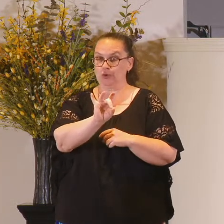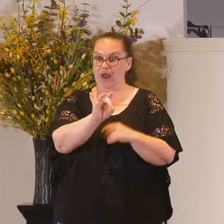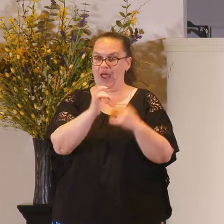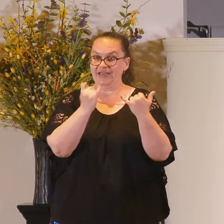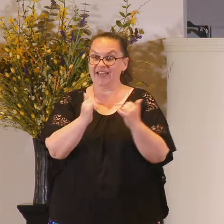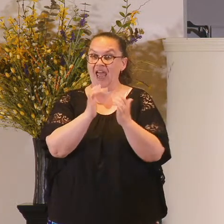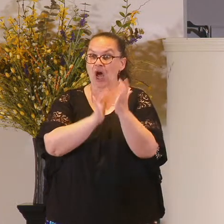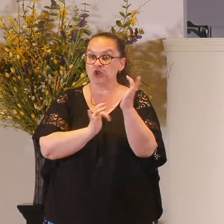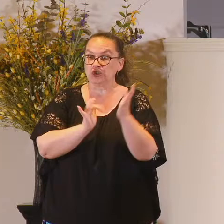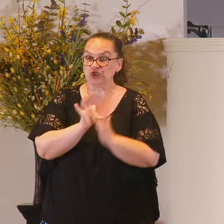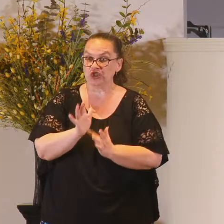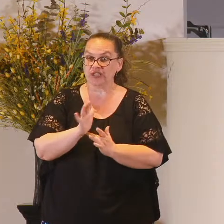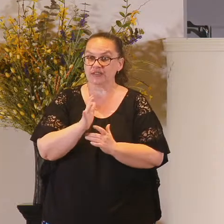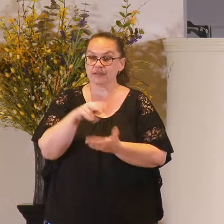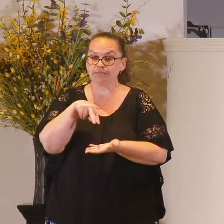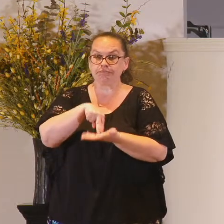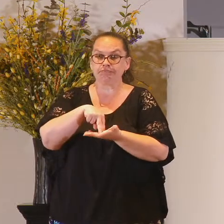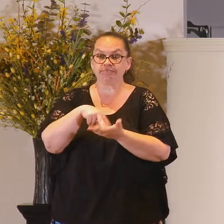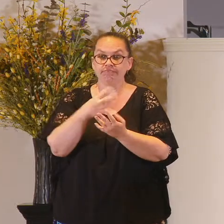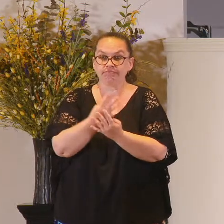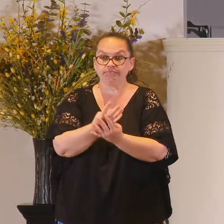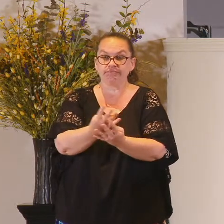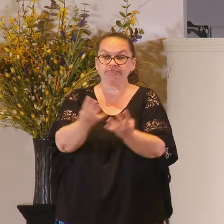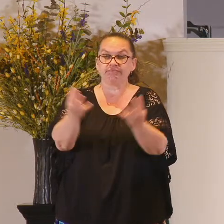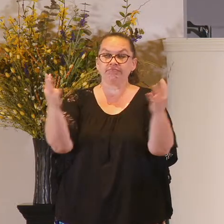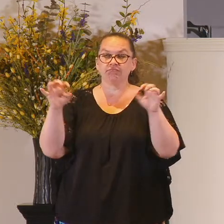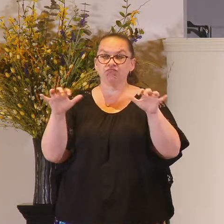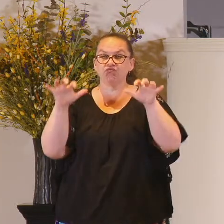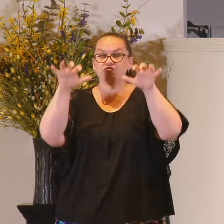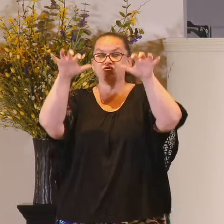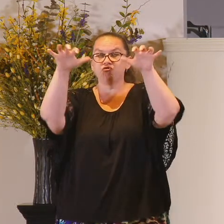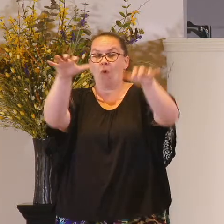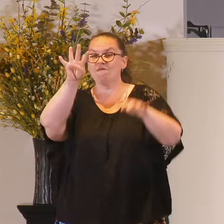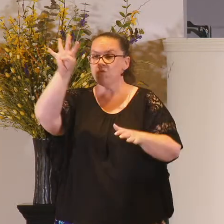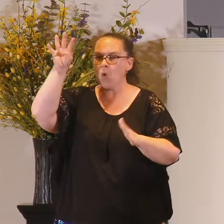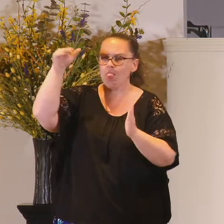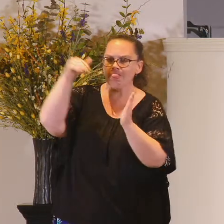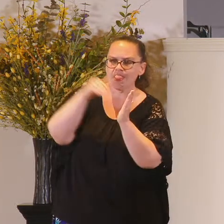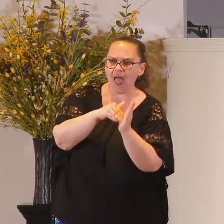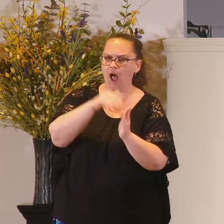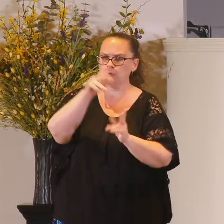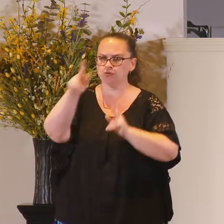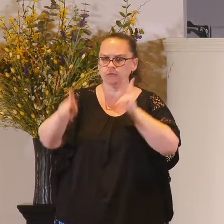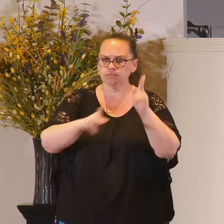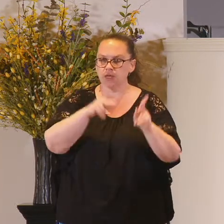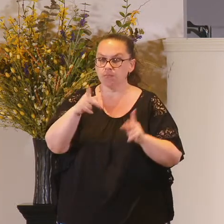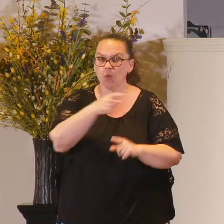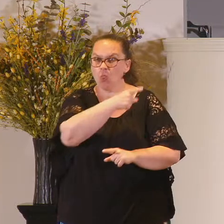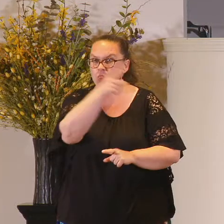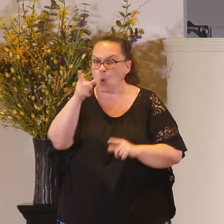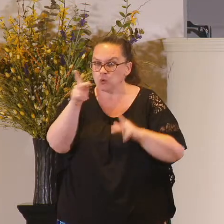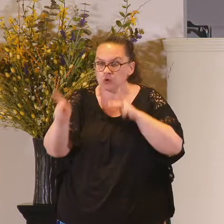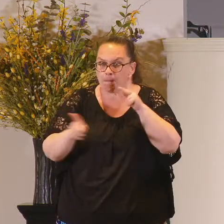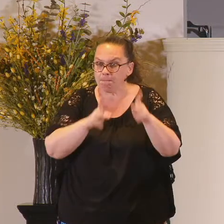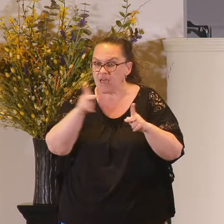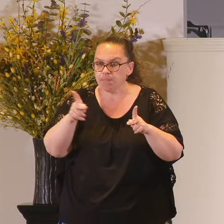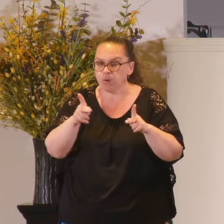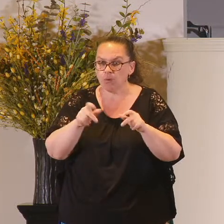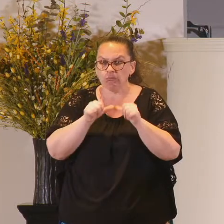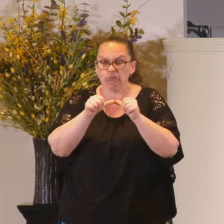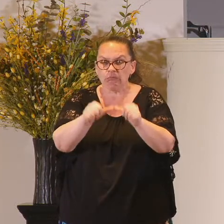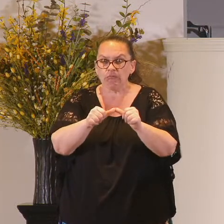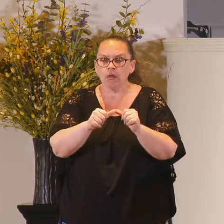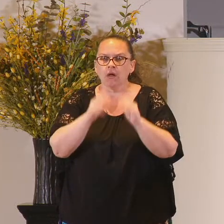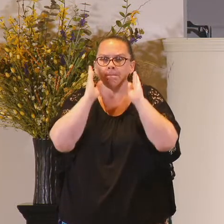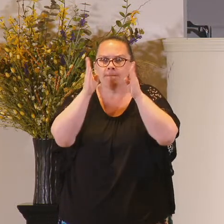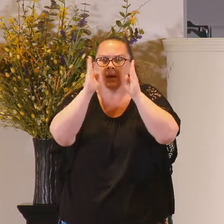now surrounded by 4,000 people. People who have been with him, the text says, for 3 days and